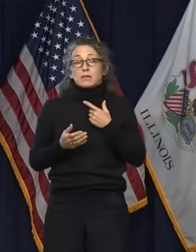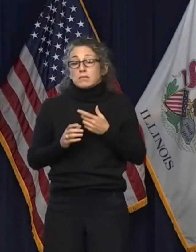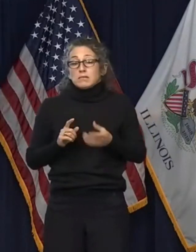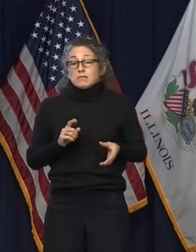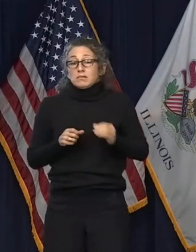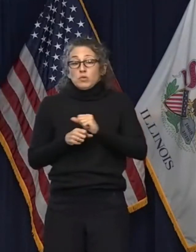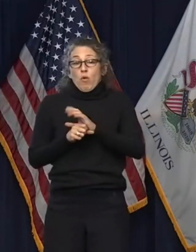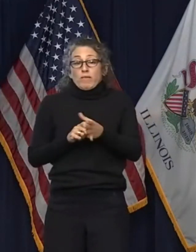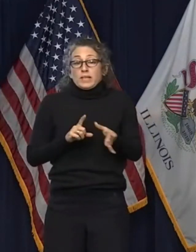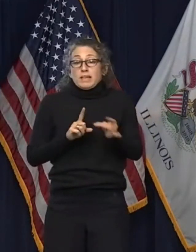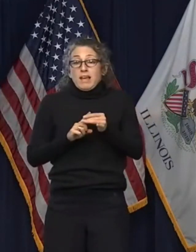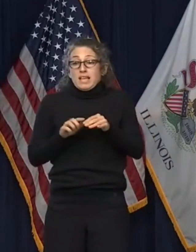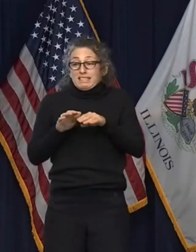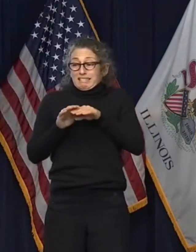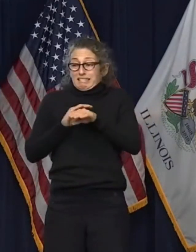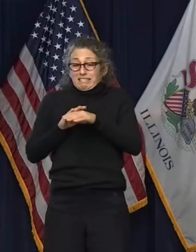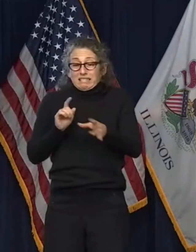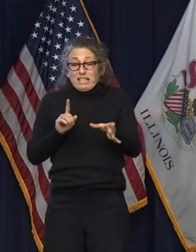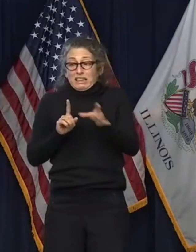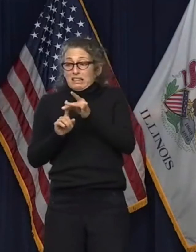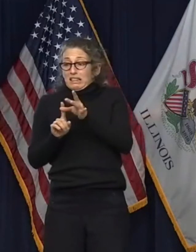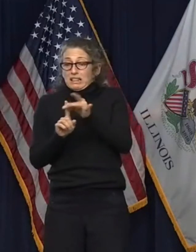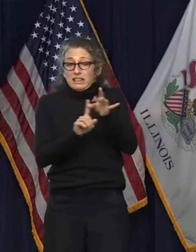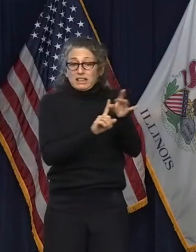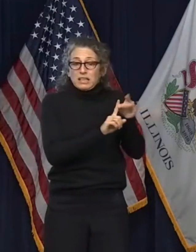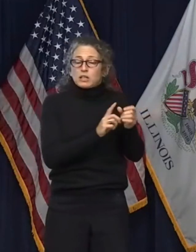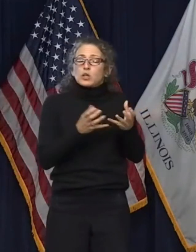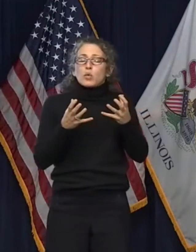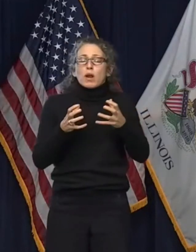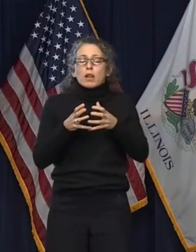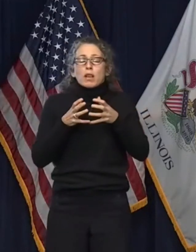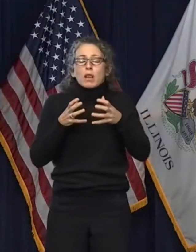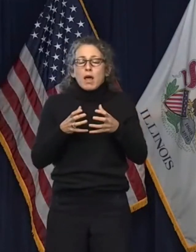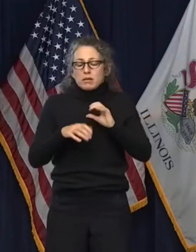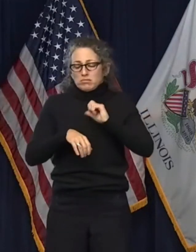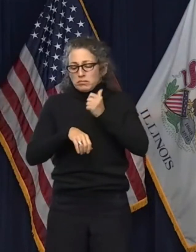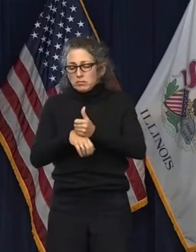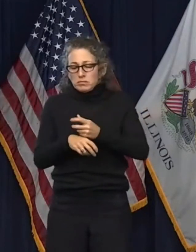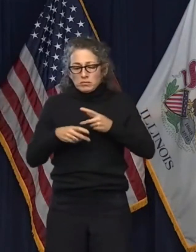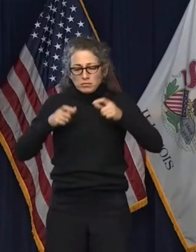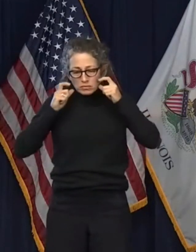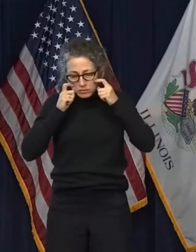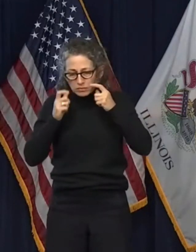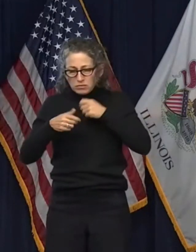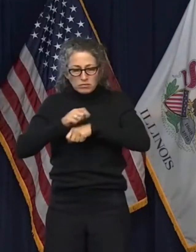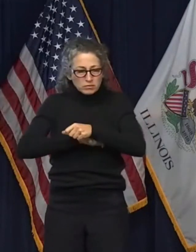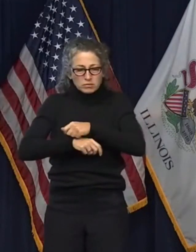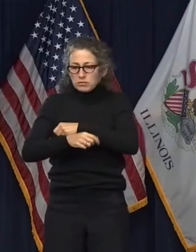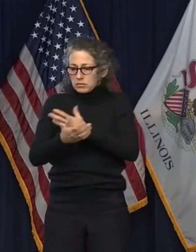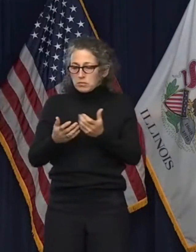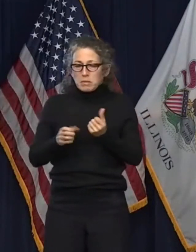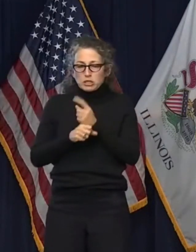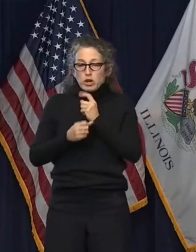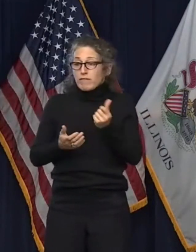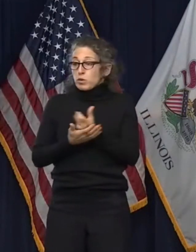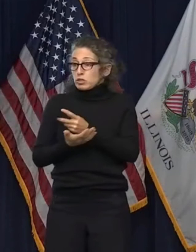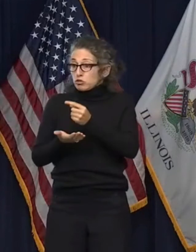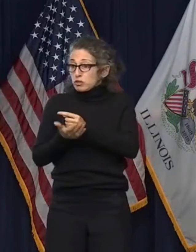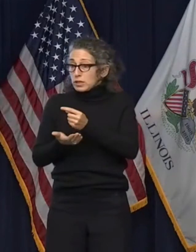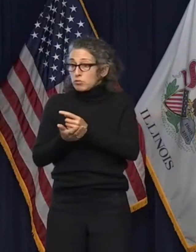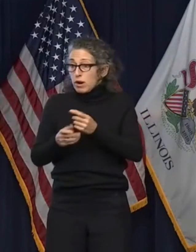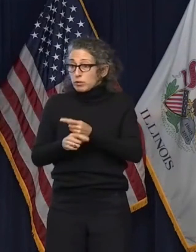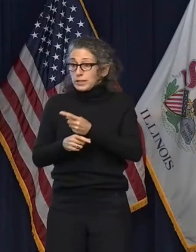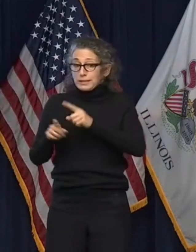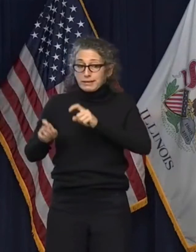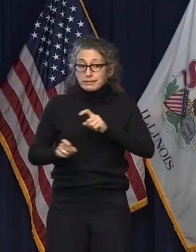in. So what you want is lots of protocols in place to make sure that you can catch it early, make sure people get treated properly, and so on.